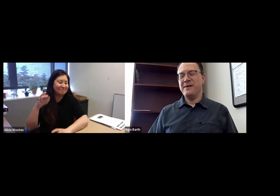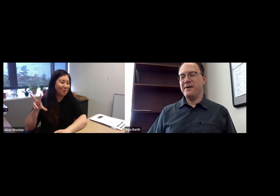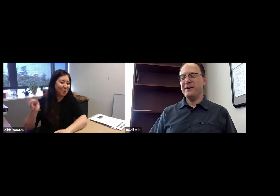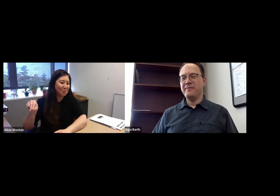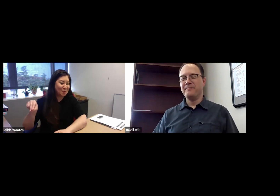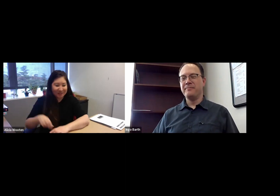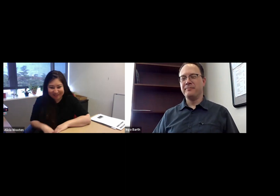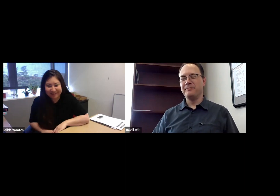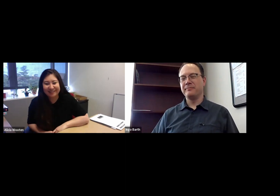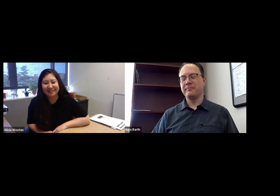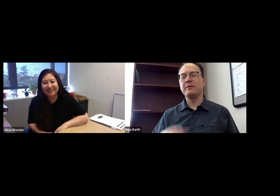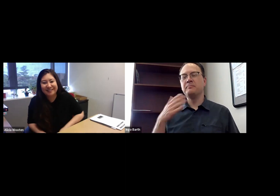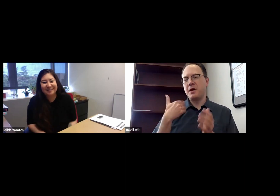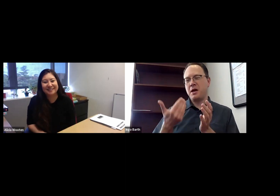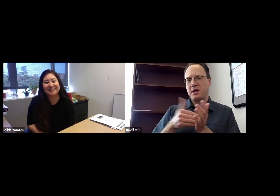bring Pluto back.